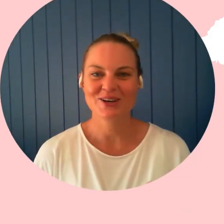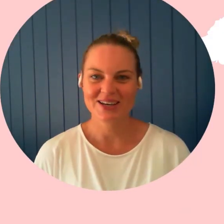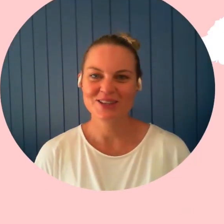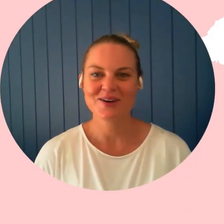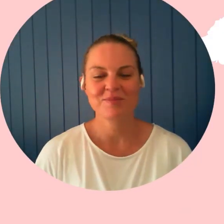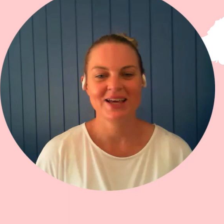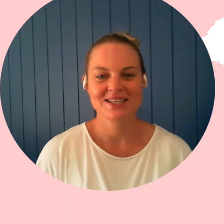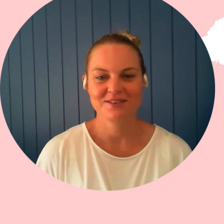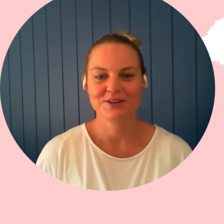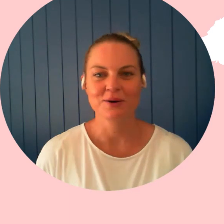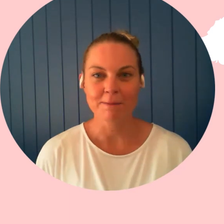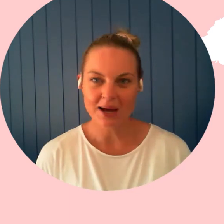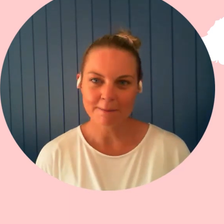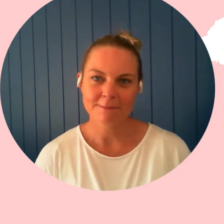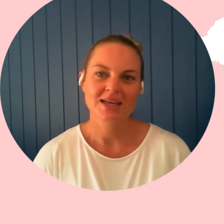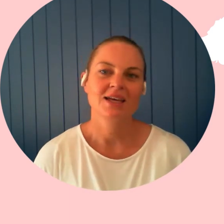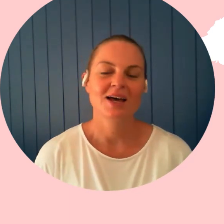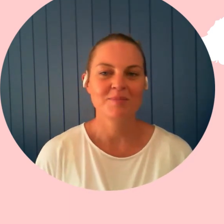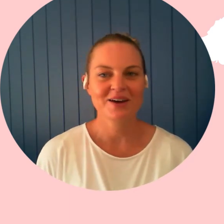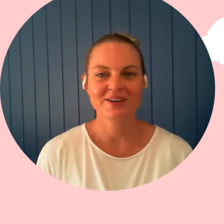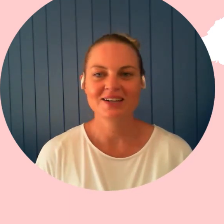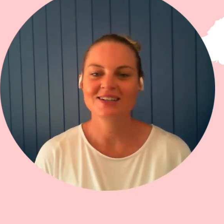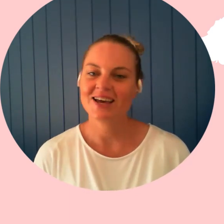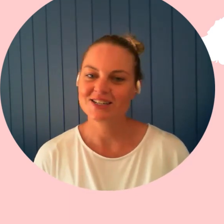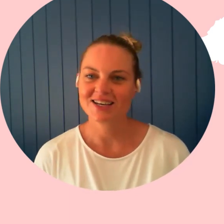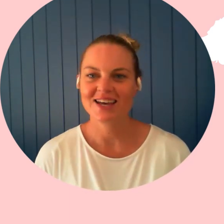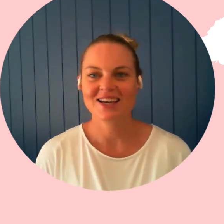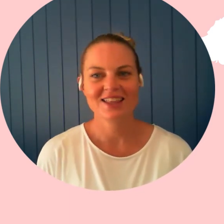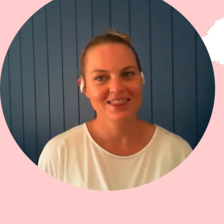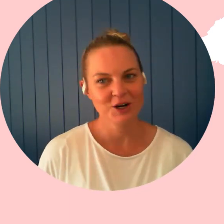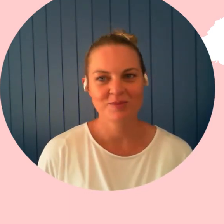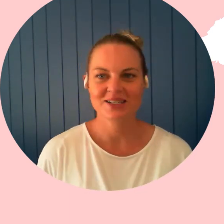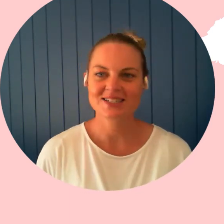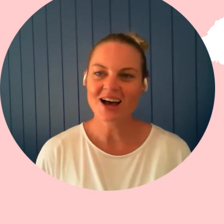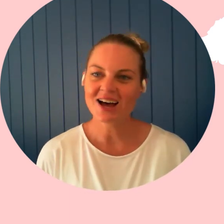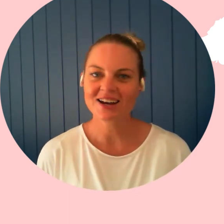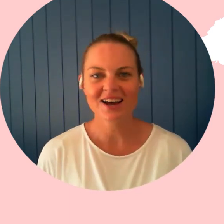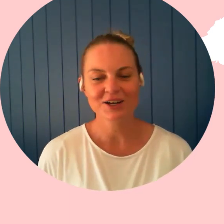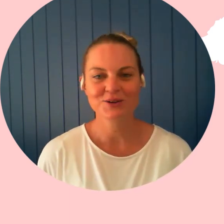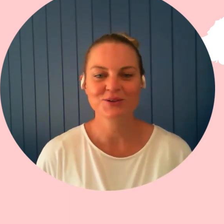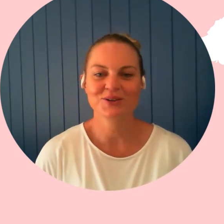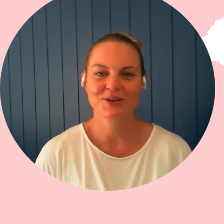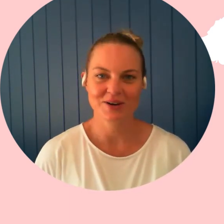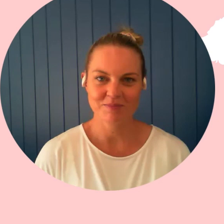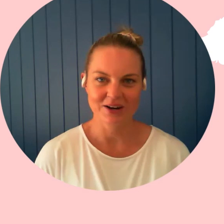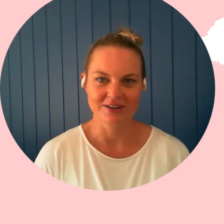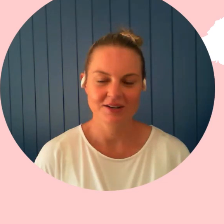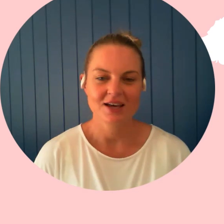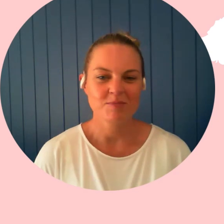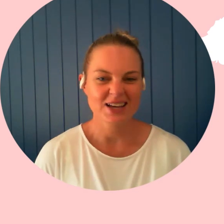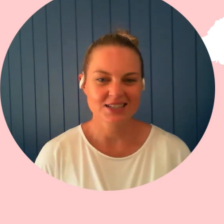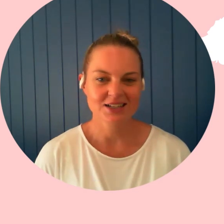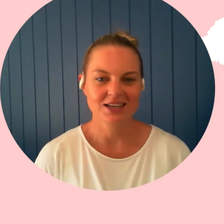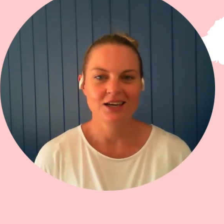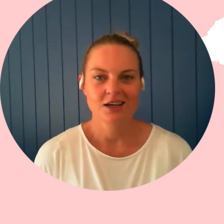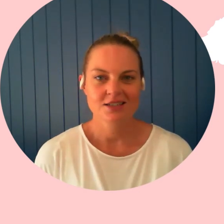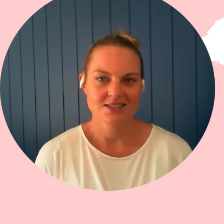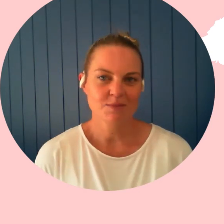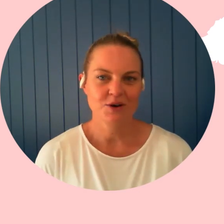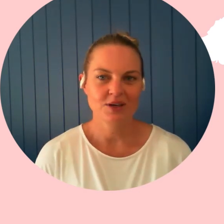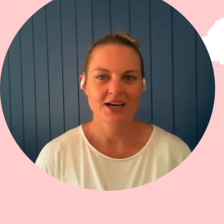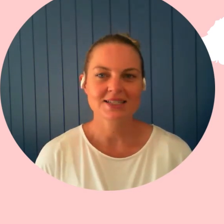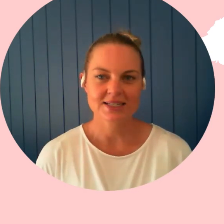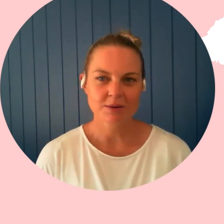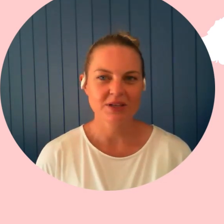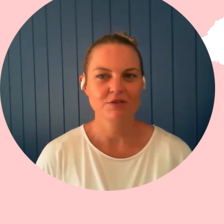Well, you're in the right place if you're a mum, a parent, educator, therapist, aunt, uncle, or grandparent. Basically,